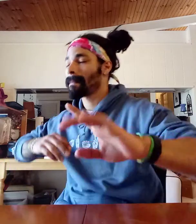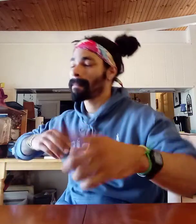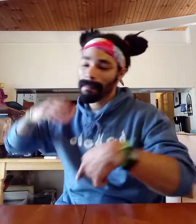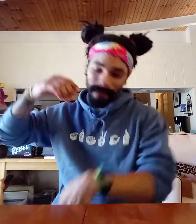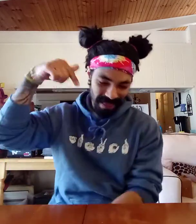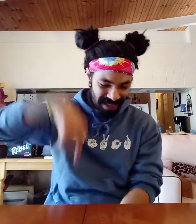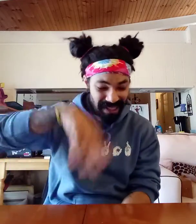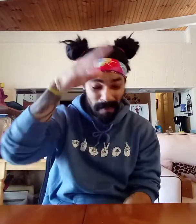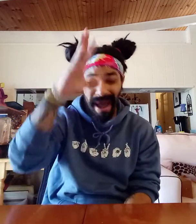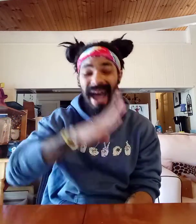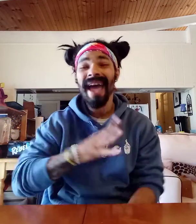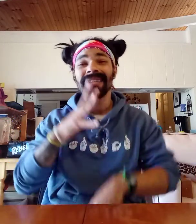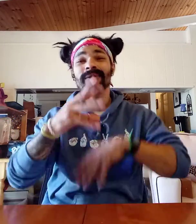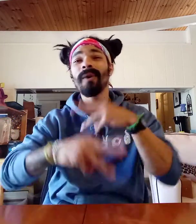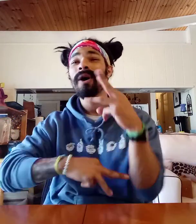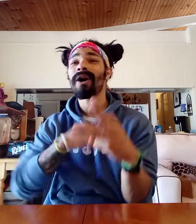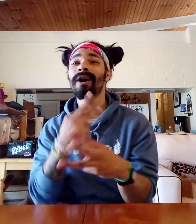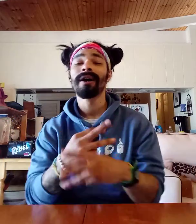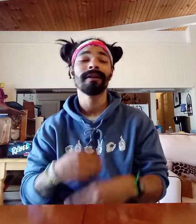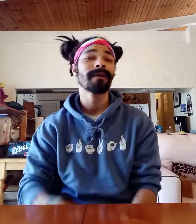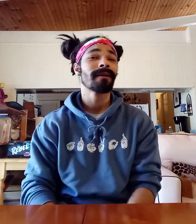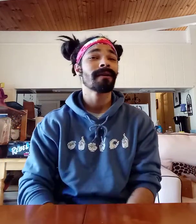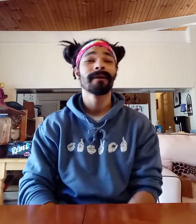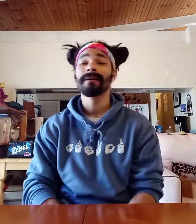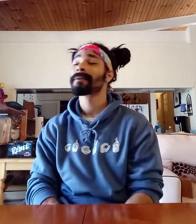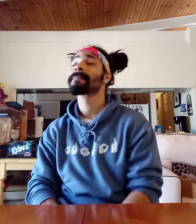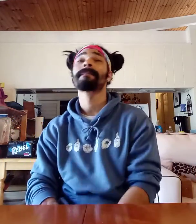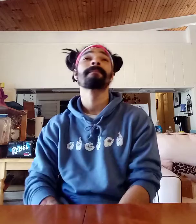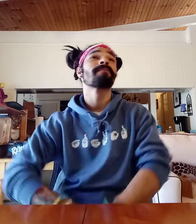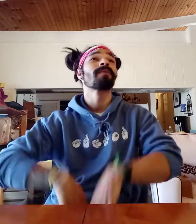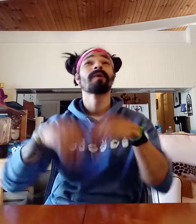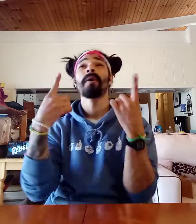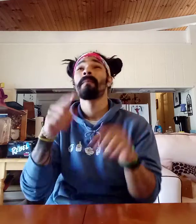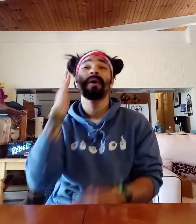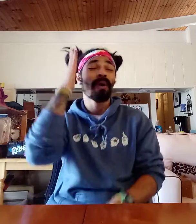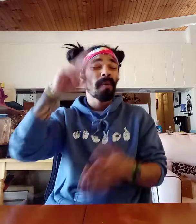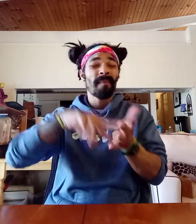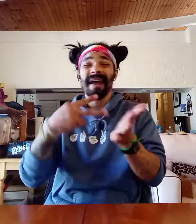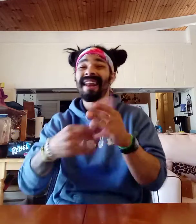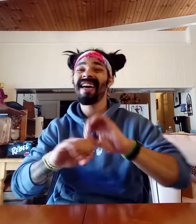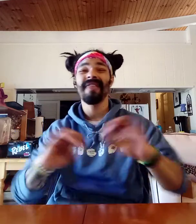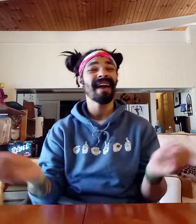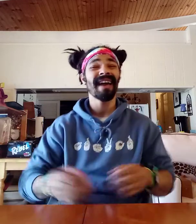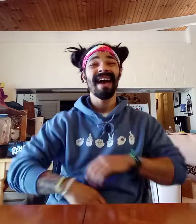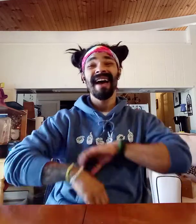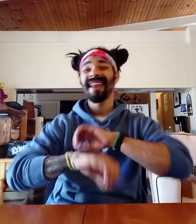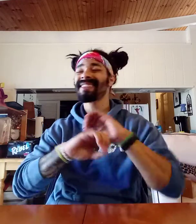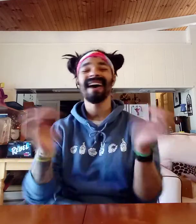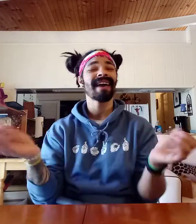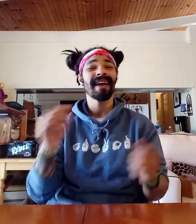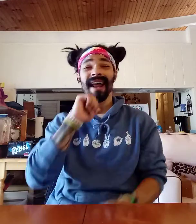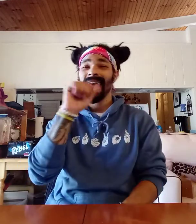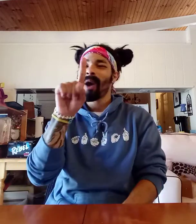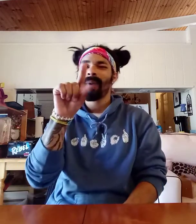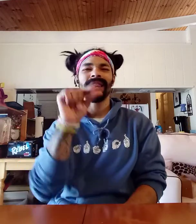This is a man's world This is But it wouldn't be nothing Nothing Not one little